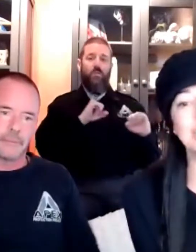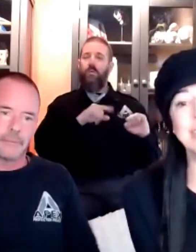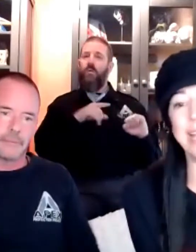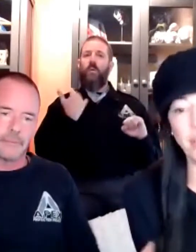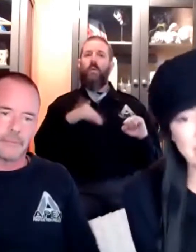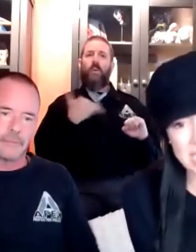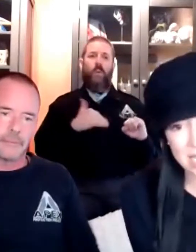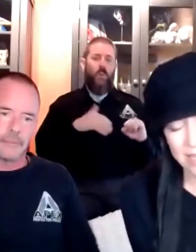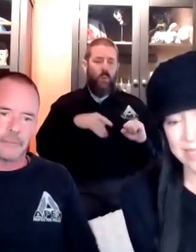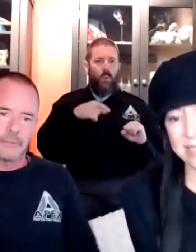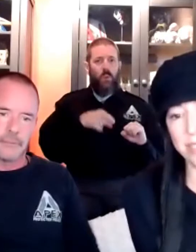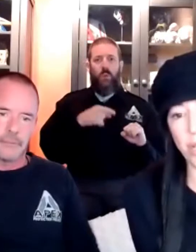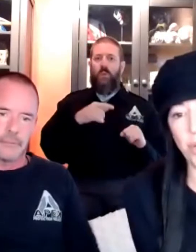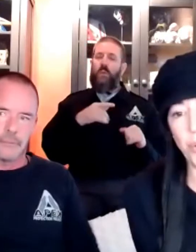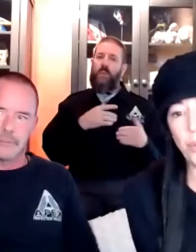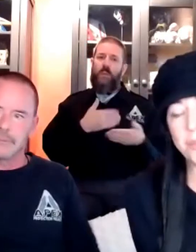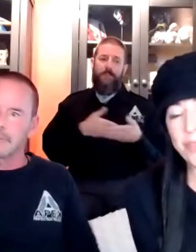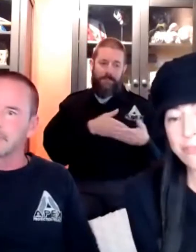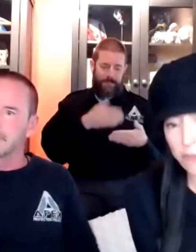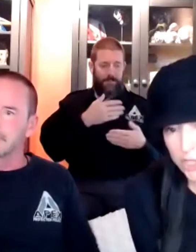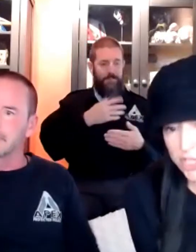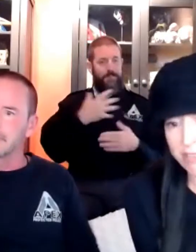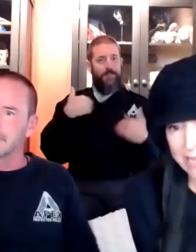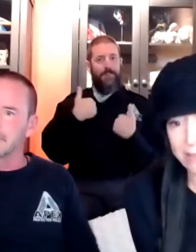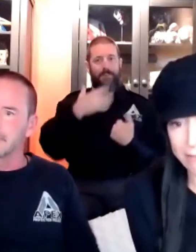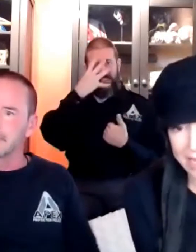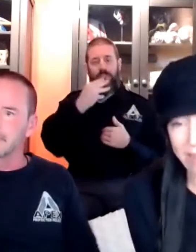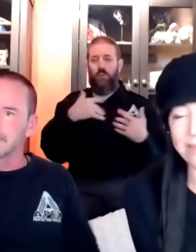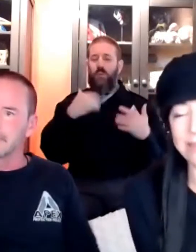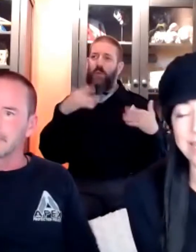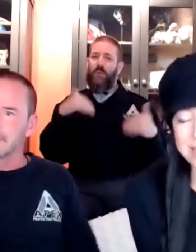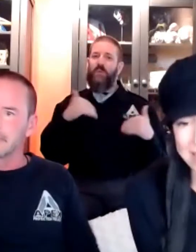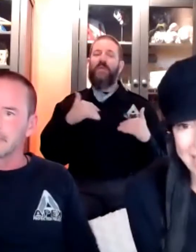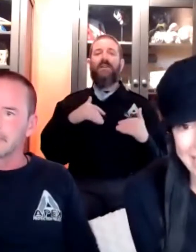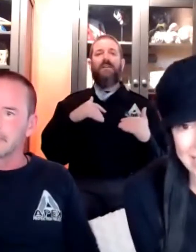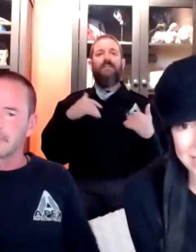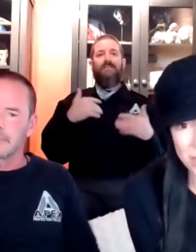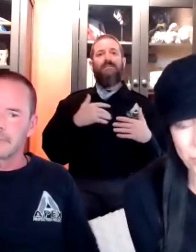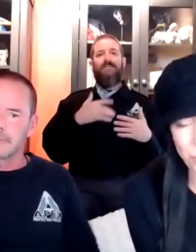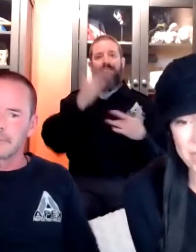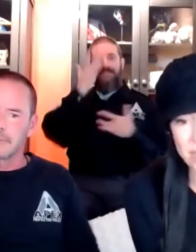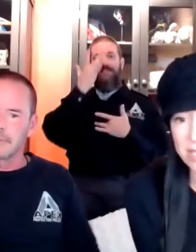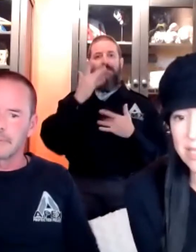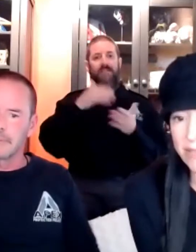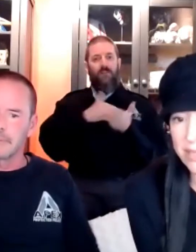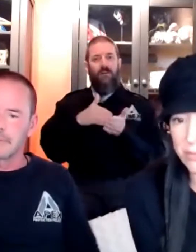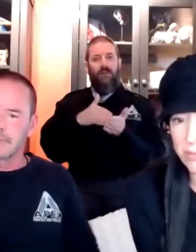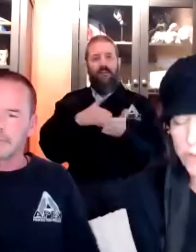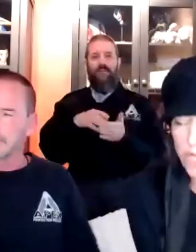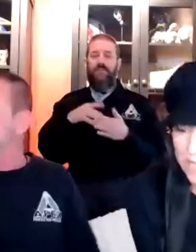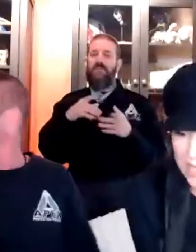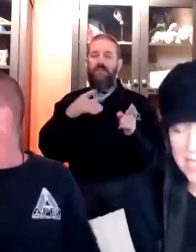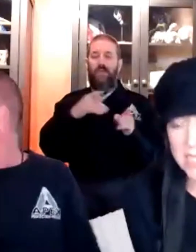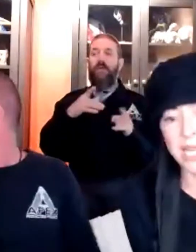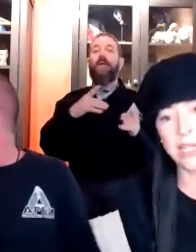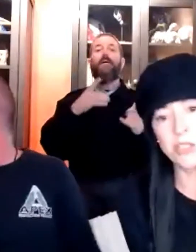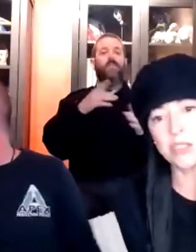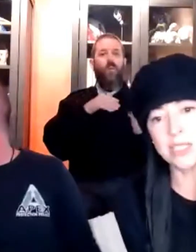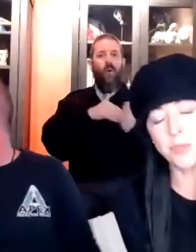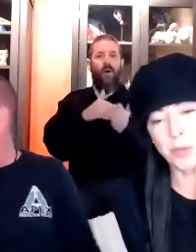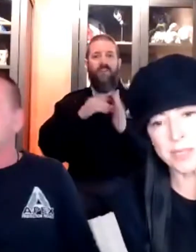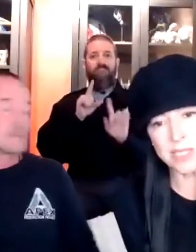very healthy. So we spent the first year at the vet a lot, and we started giving them chicken